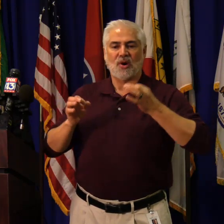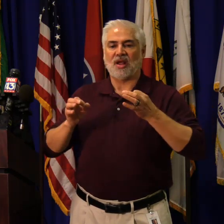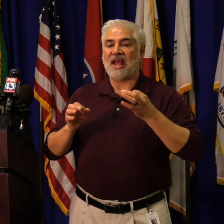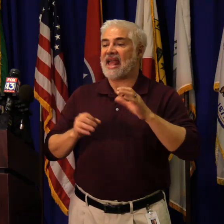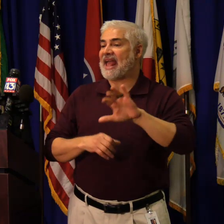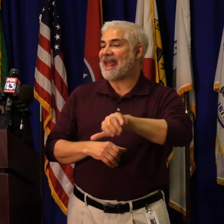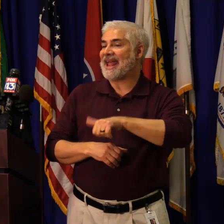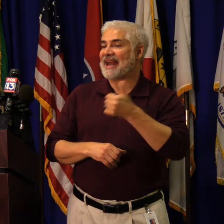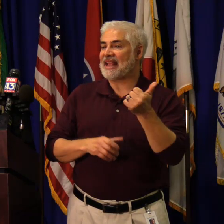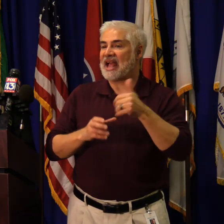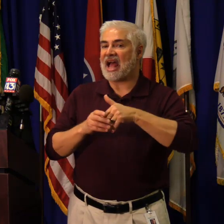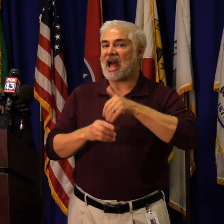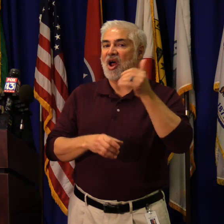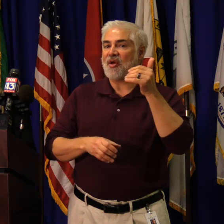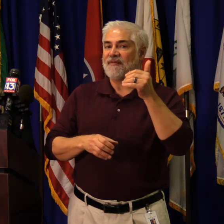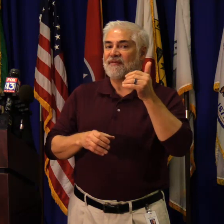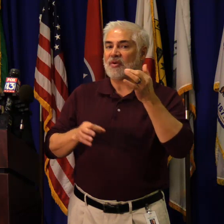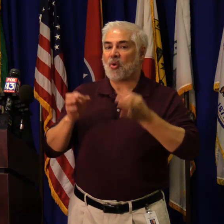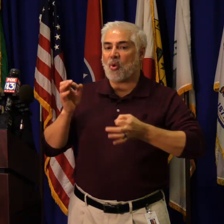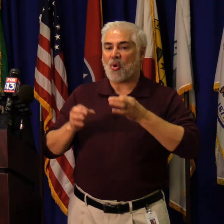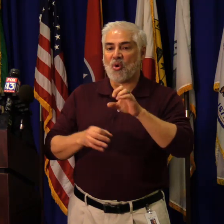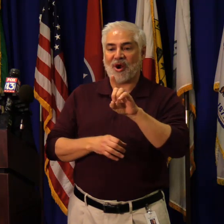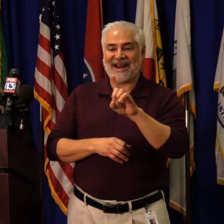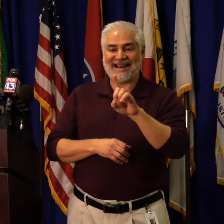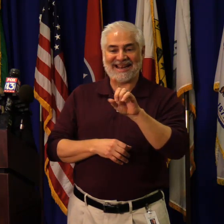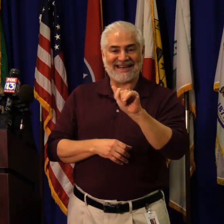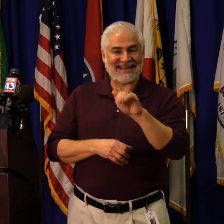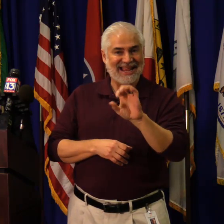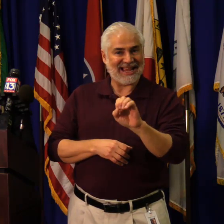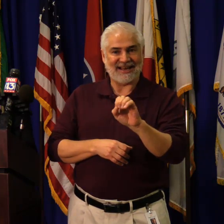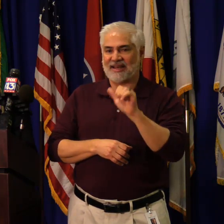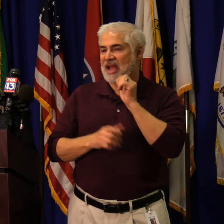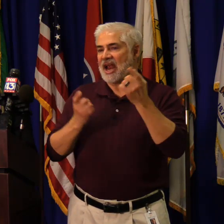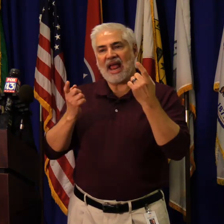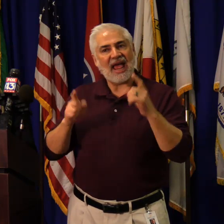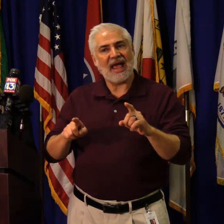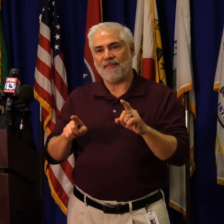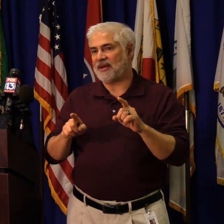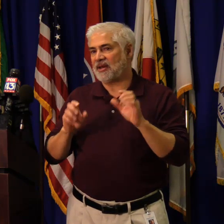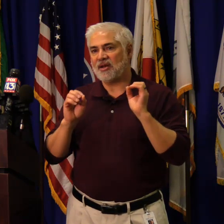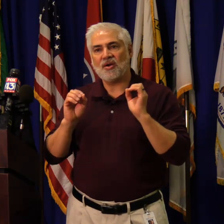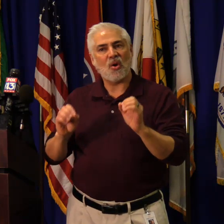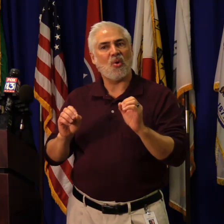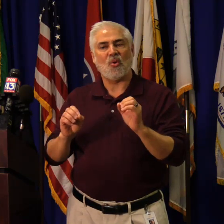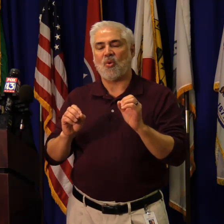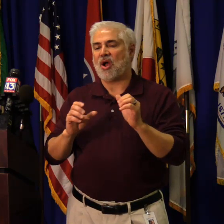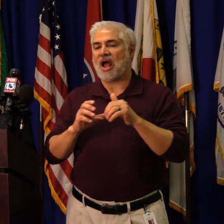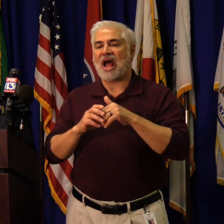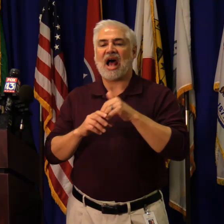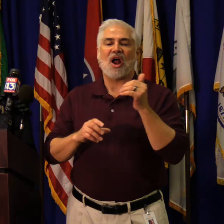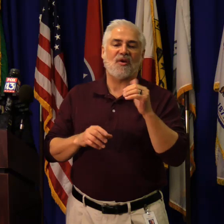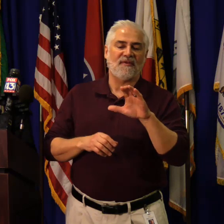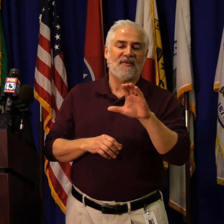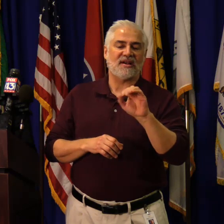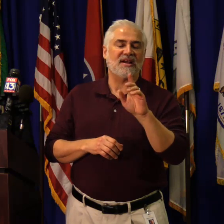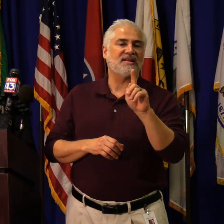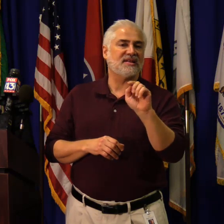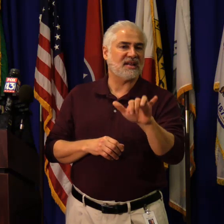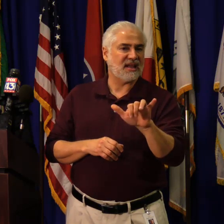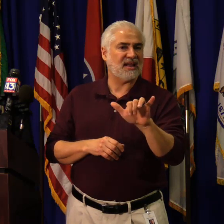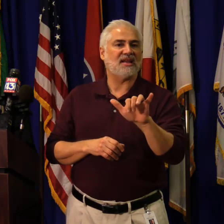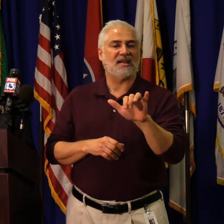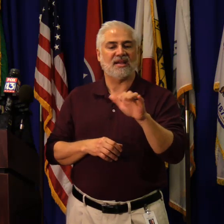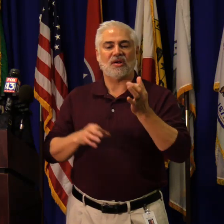court dates in the month of April not happen. So there will be no more out-of-custody